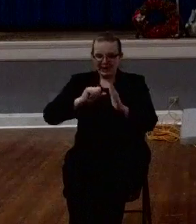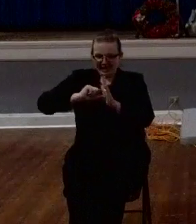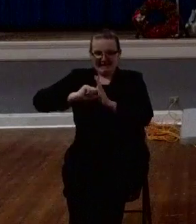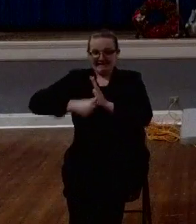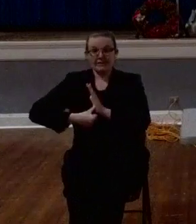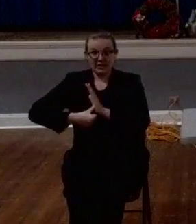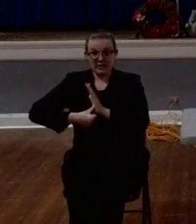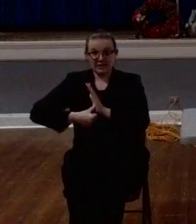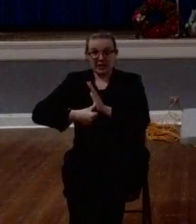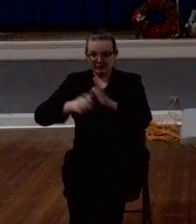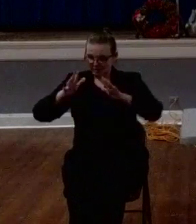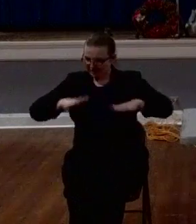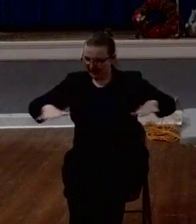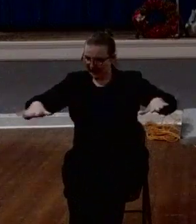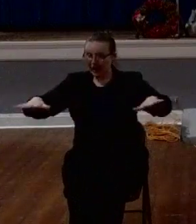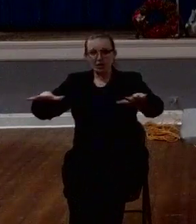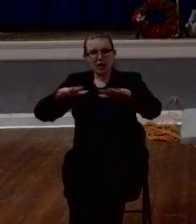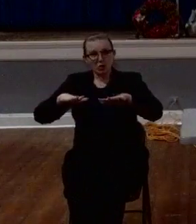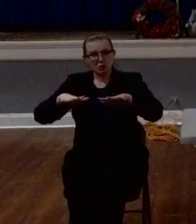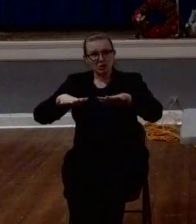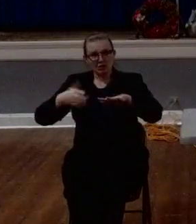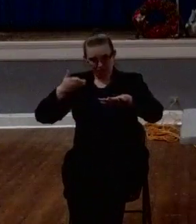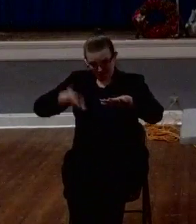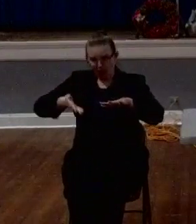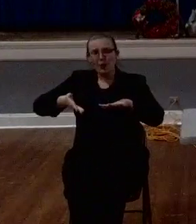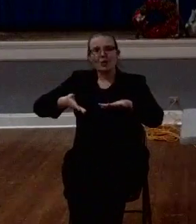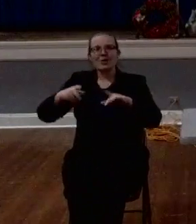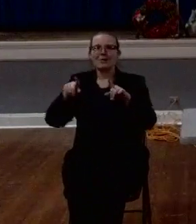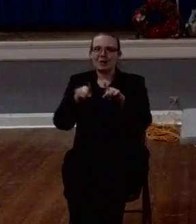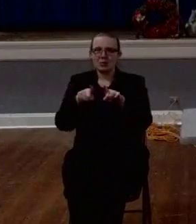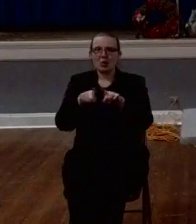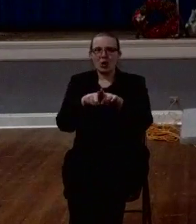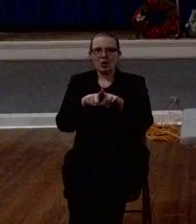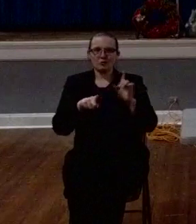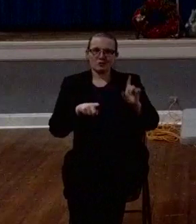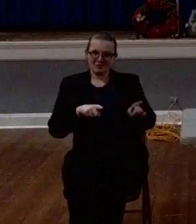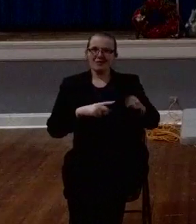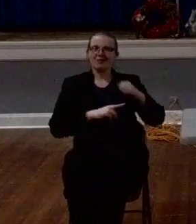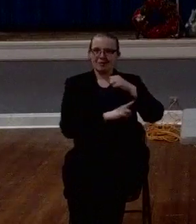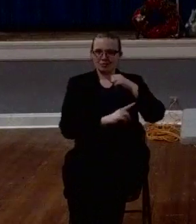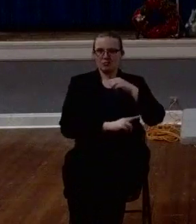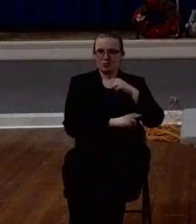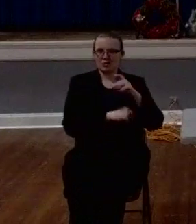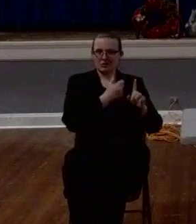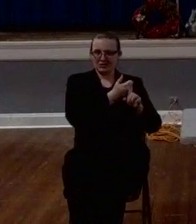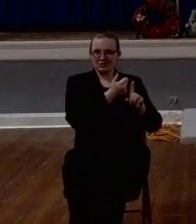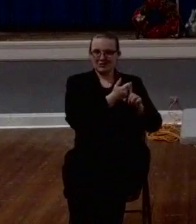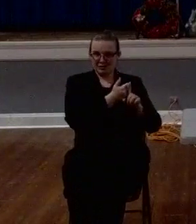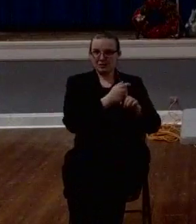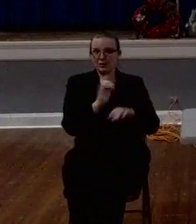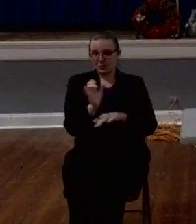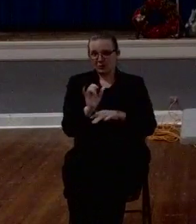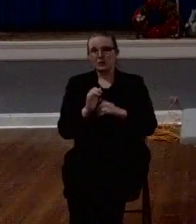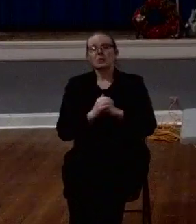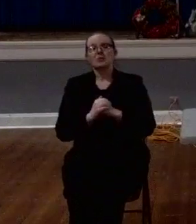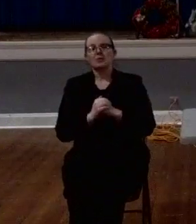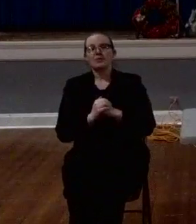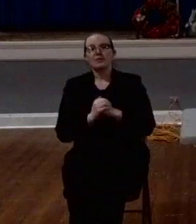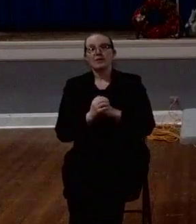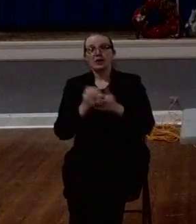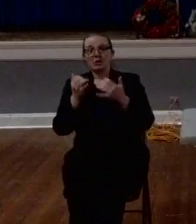both the area in which it is located as well as that bridge itself. And in the